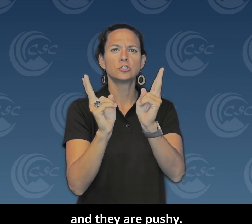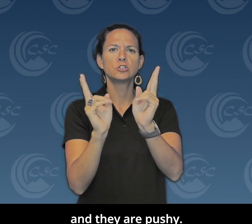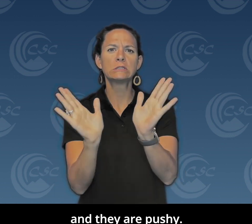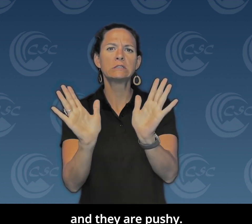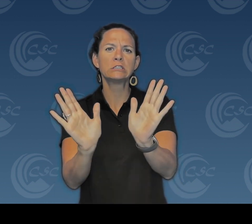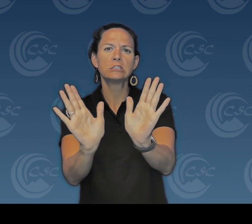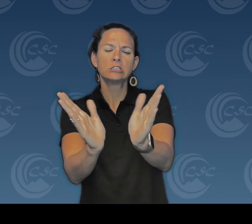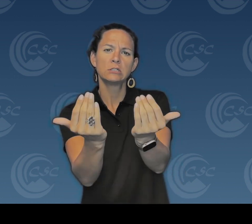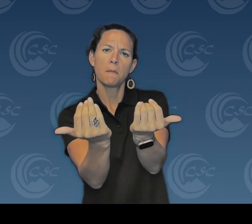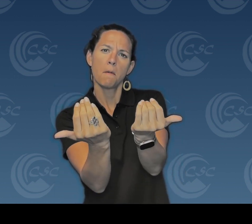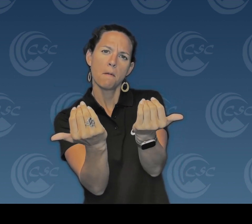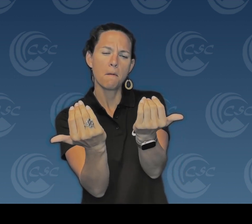pushy.